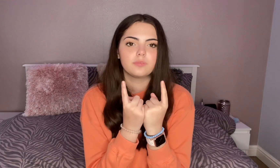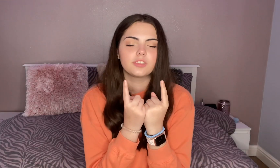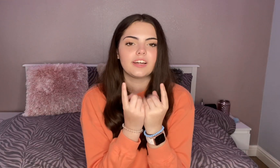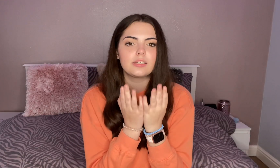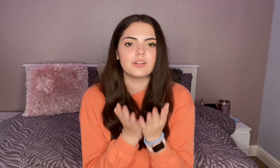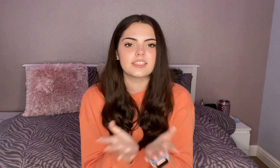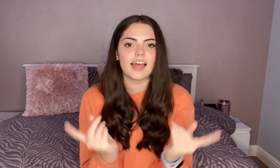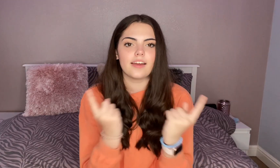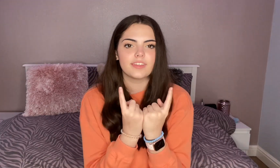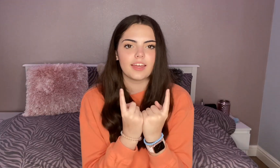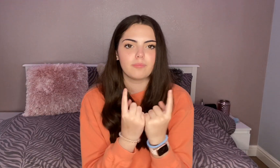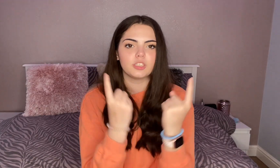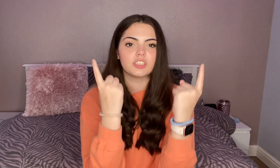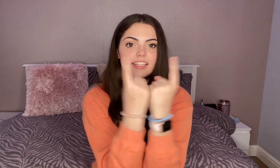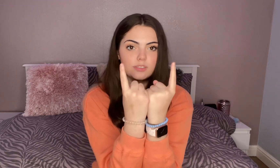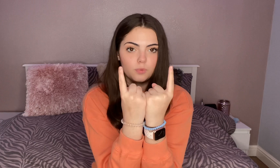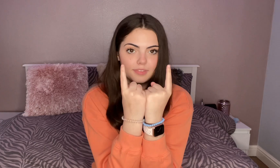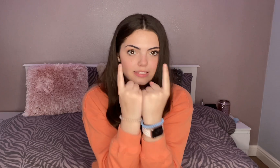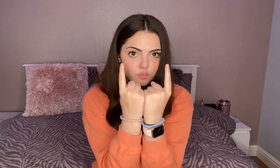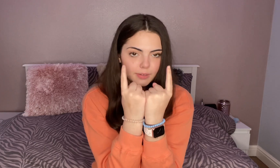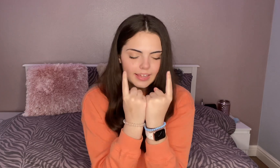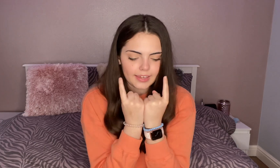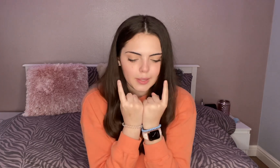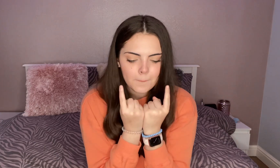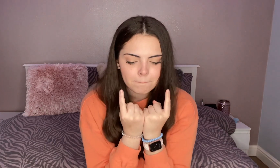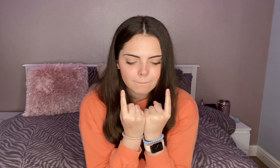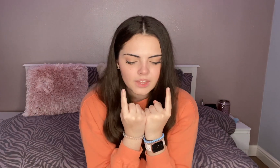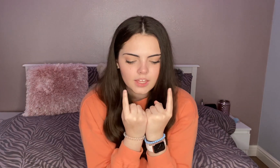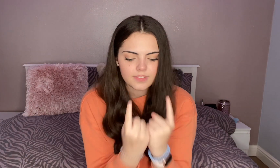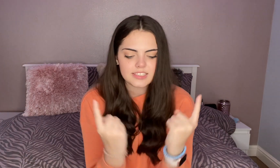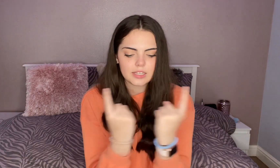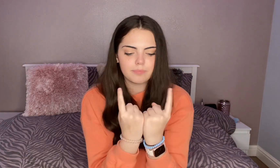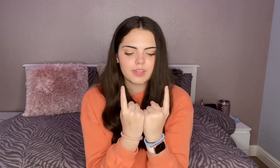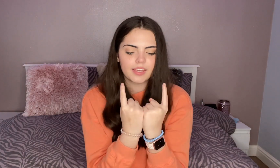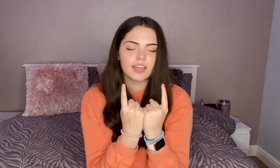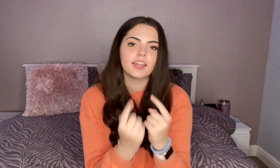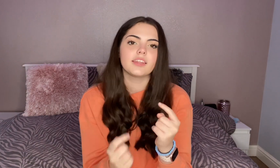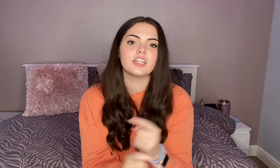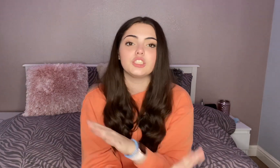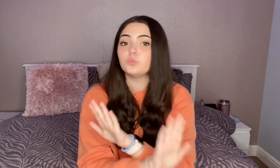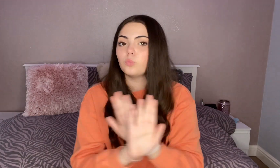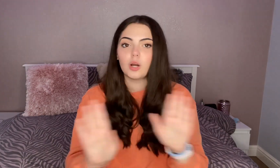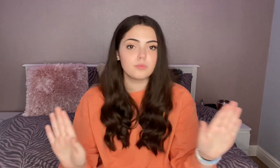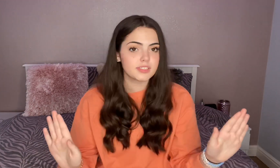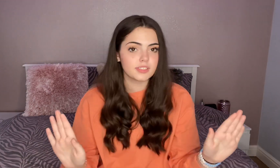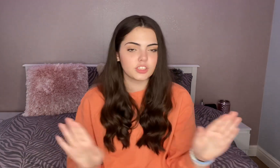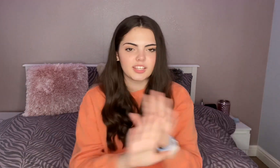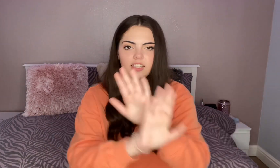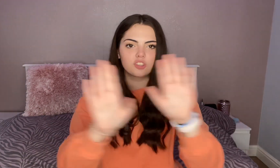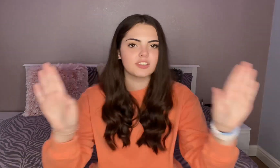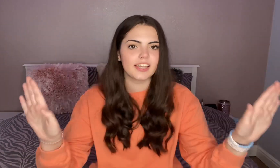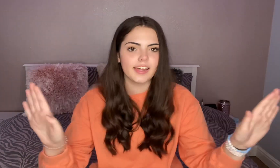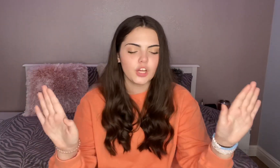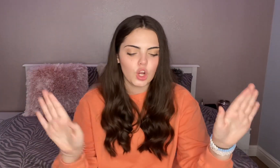very similar to the everything, but just this movement here. For something that she won't, just hands across again,